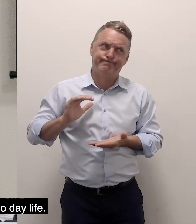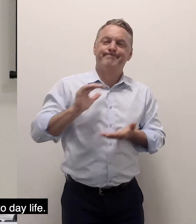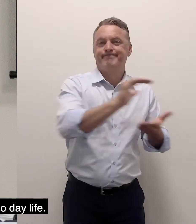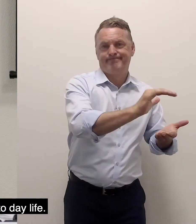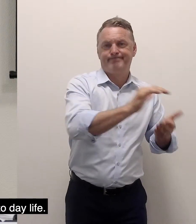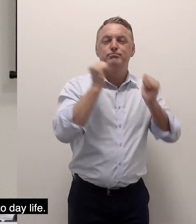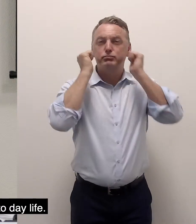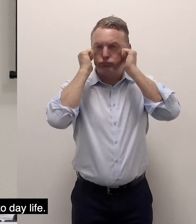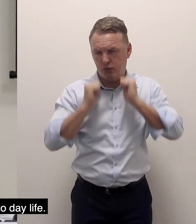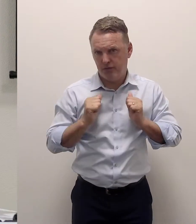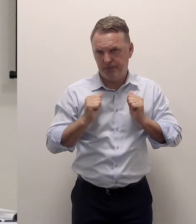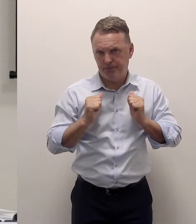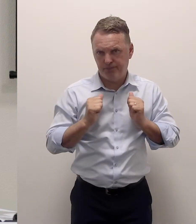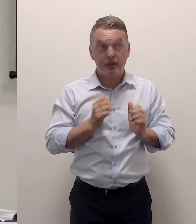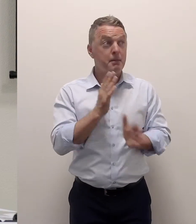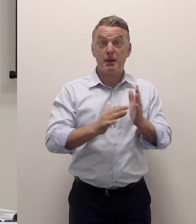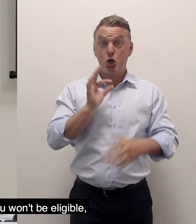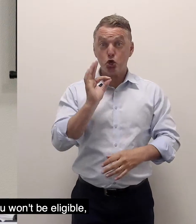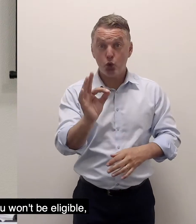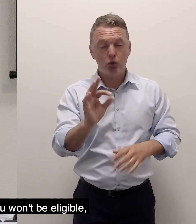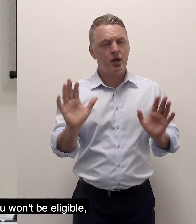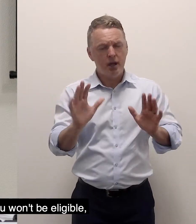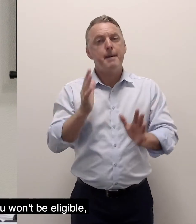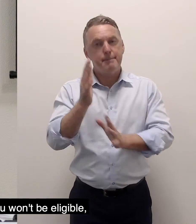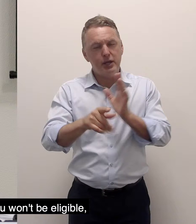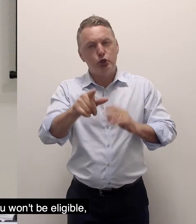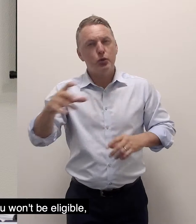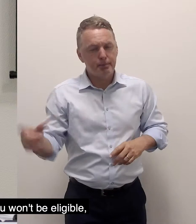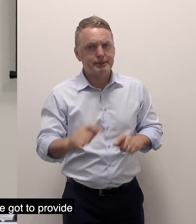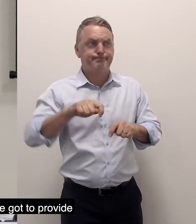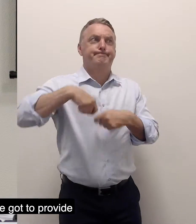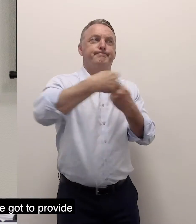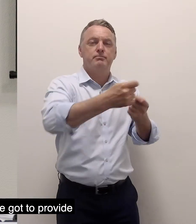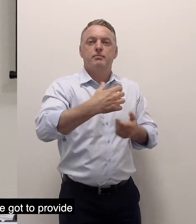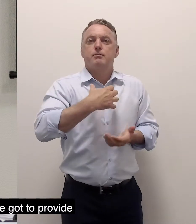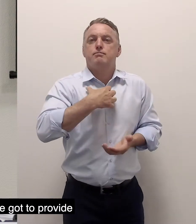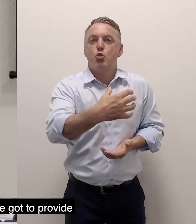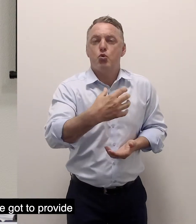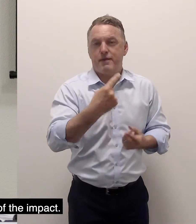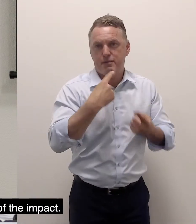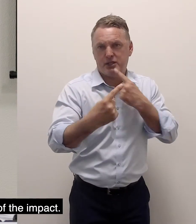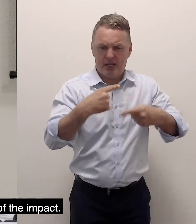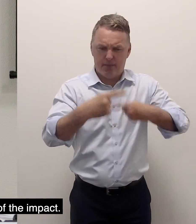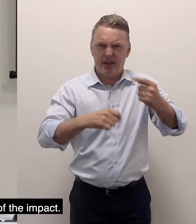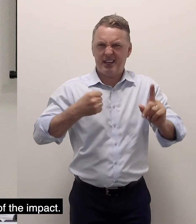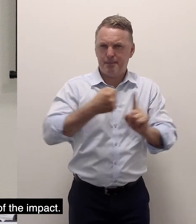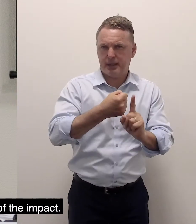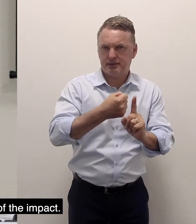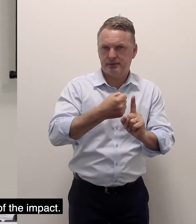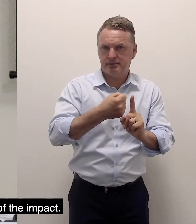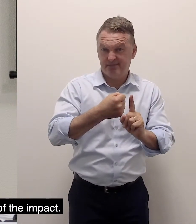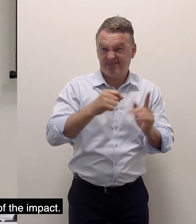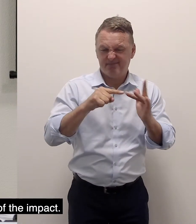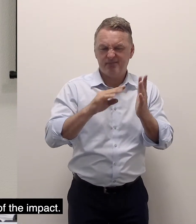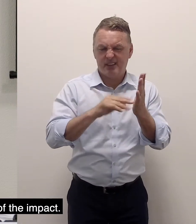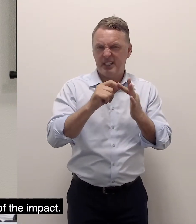your day-to-day life. So it doesn't mean you won't be eligible, it just means you've got to provide more